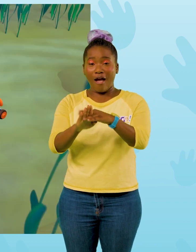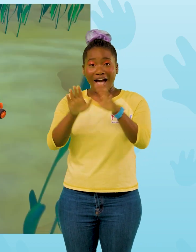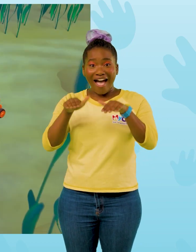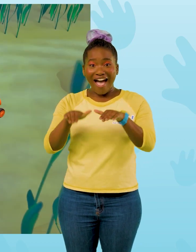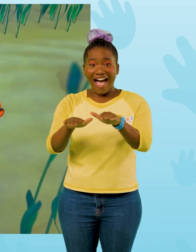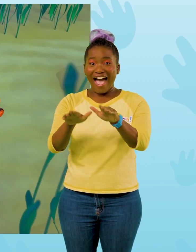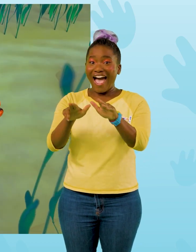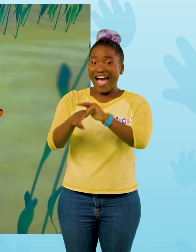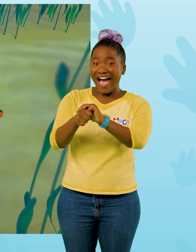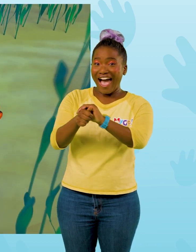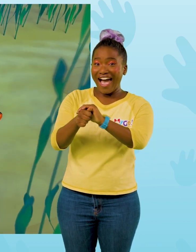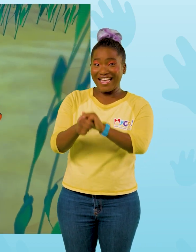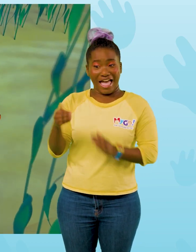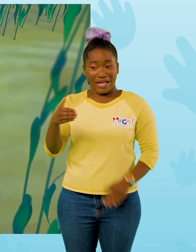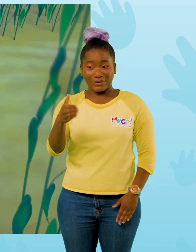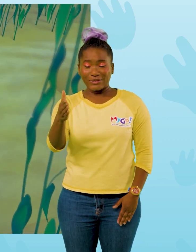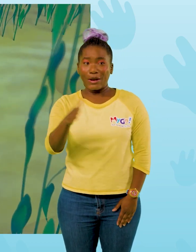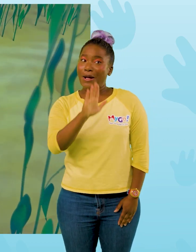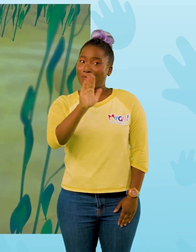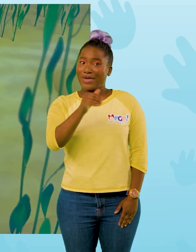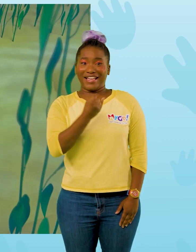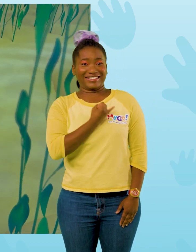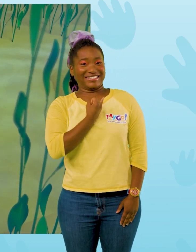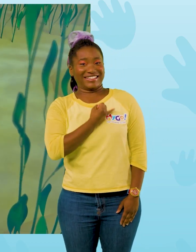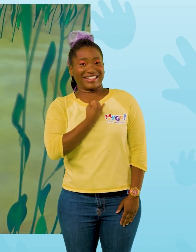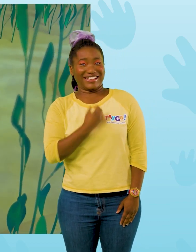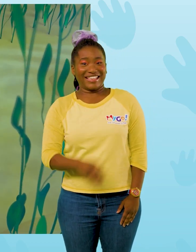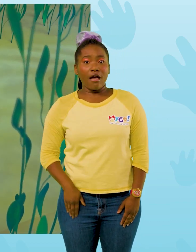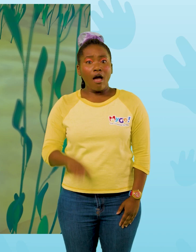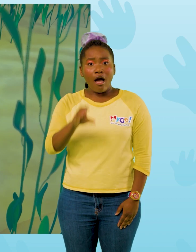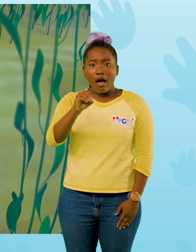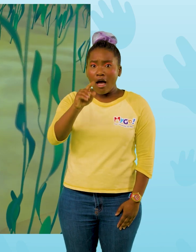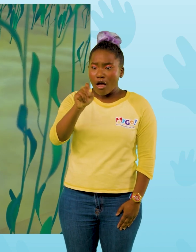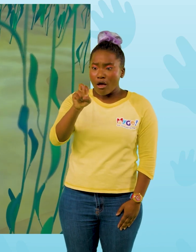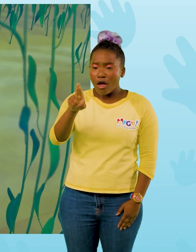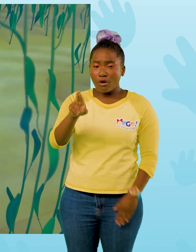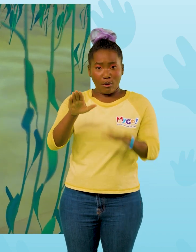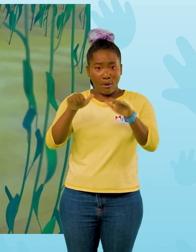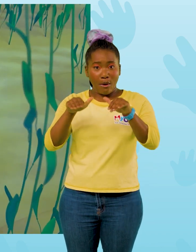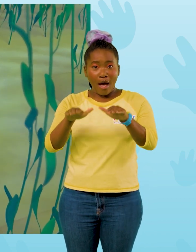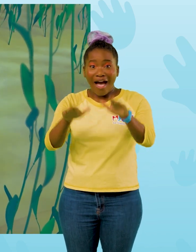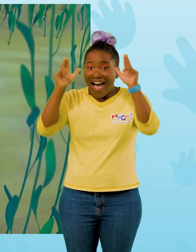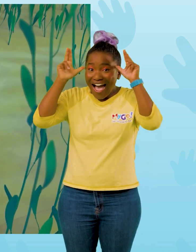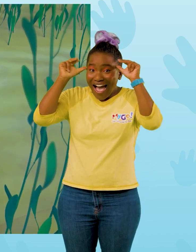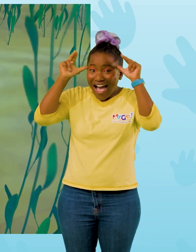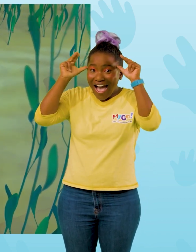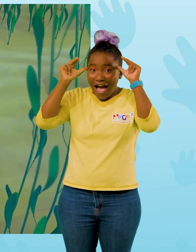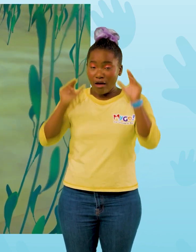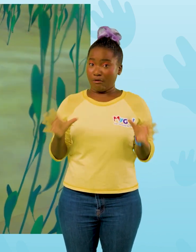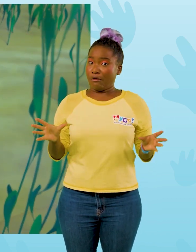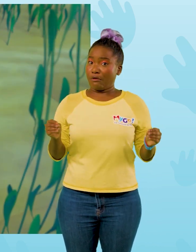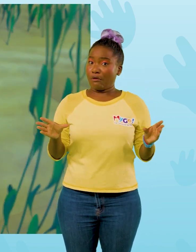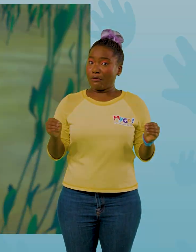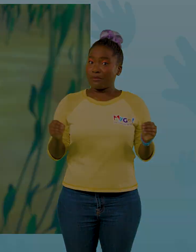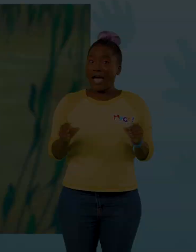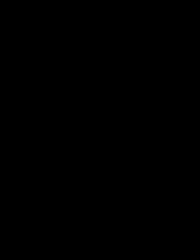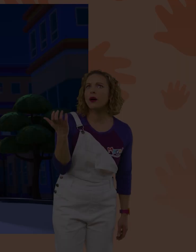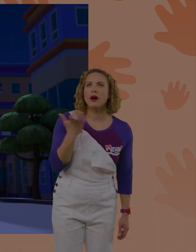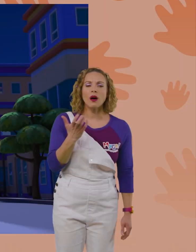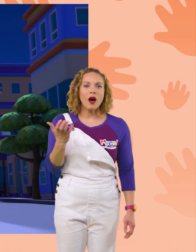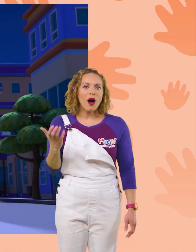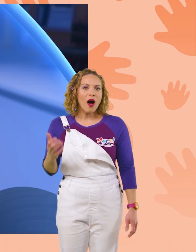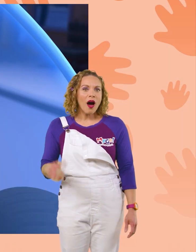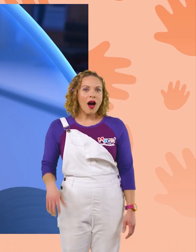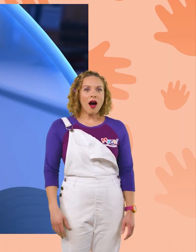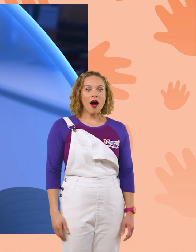and a sea turtle and a tuna. Bye, Jerry. Oh, and there's an otter and a seahorse and a lobster and a